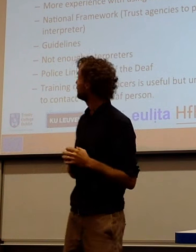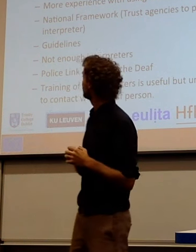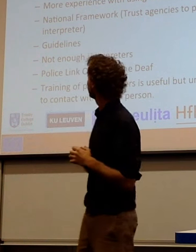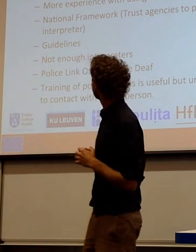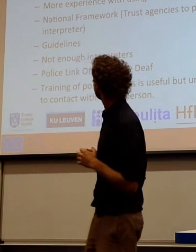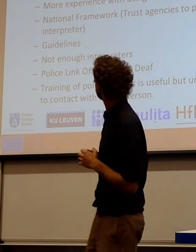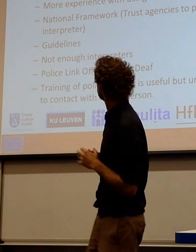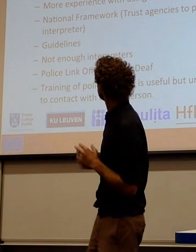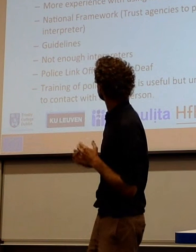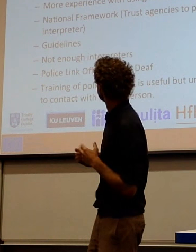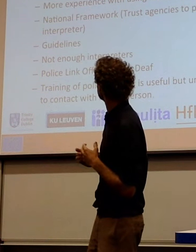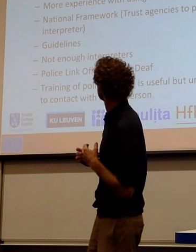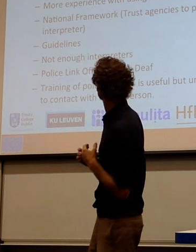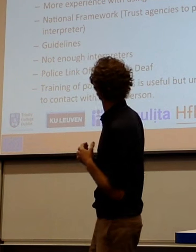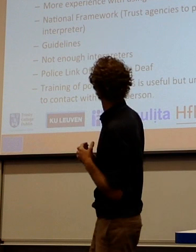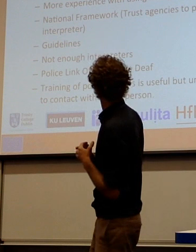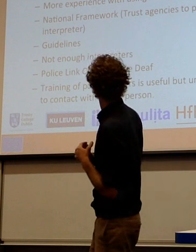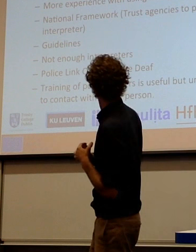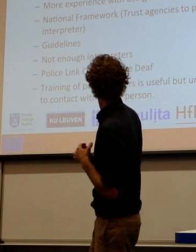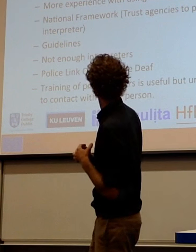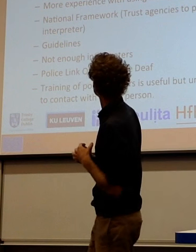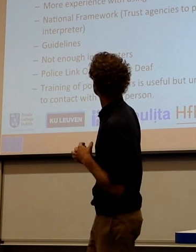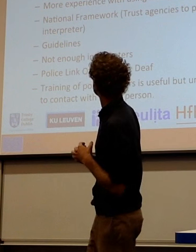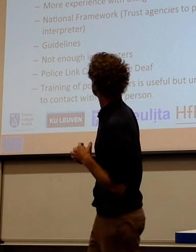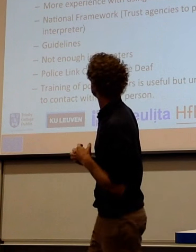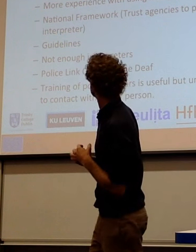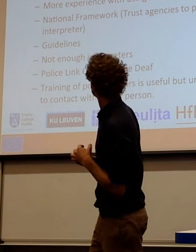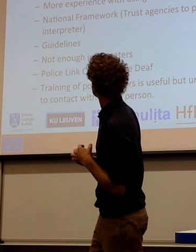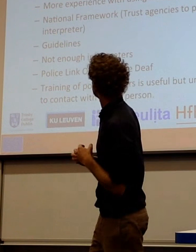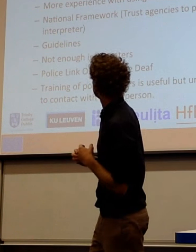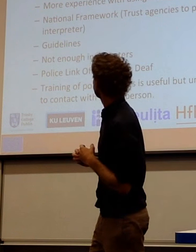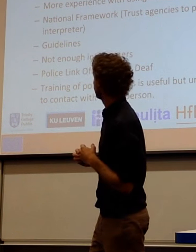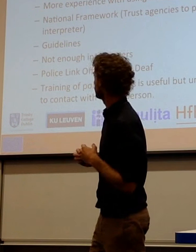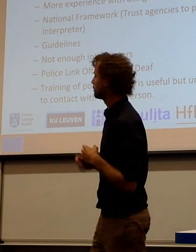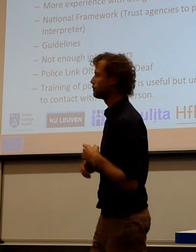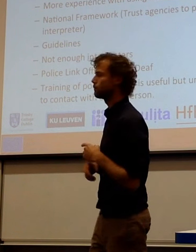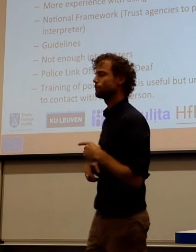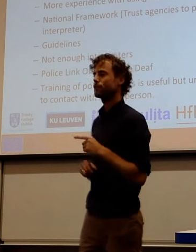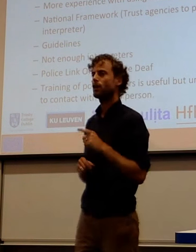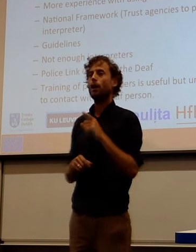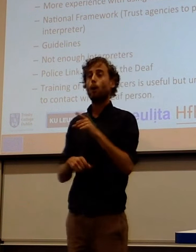over the place. So they describe that general experience.